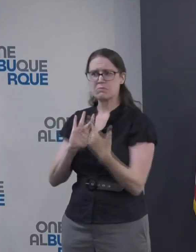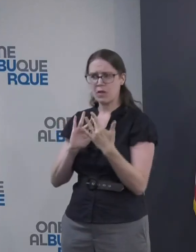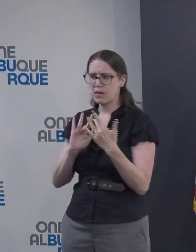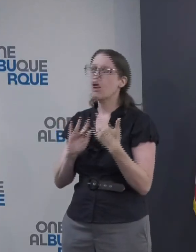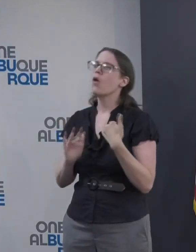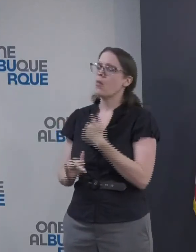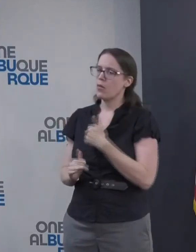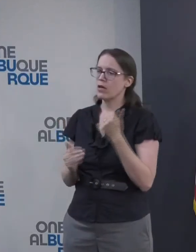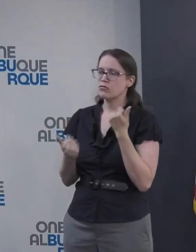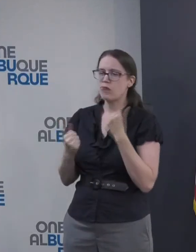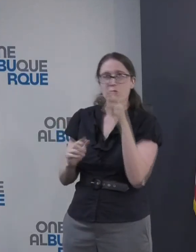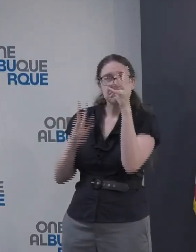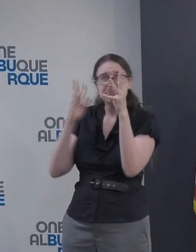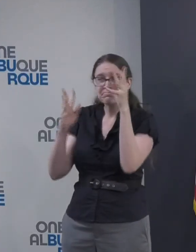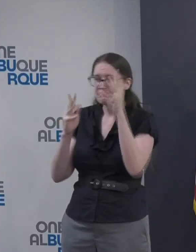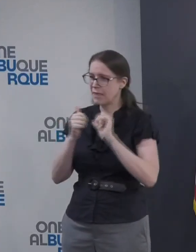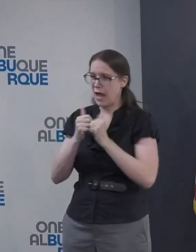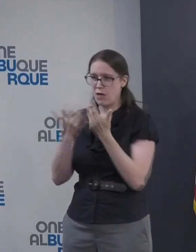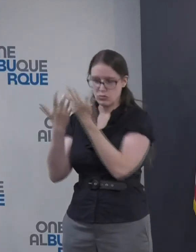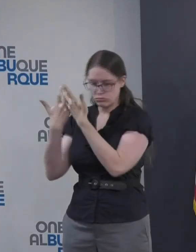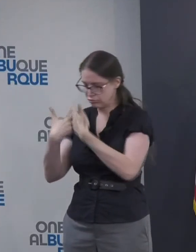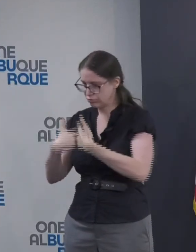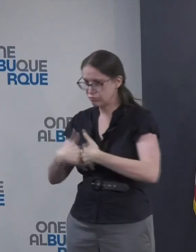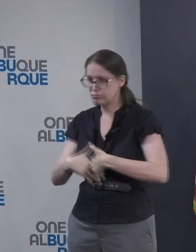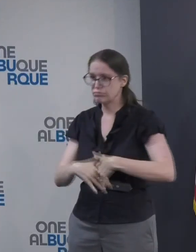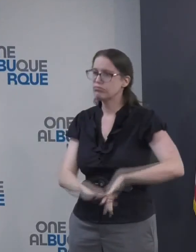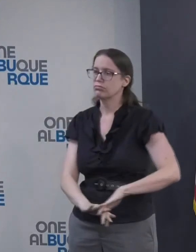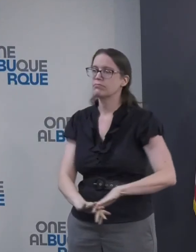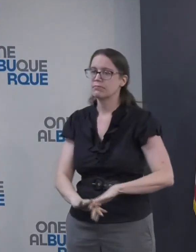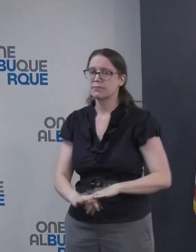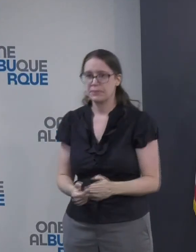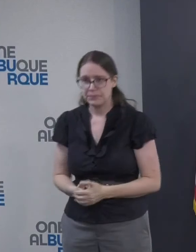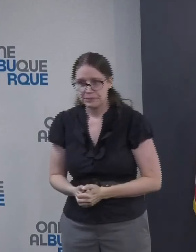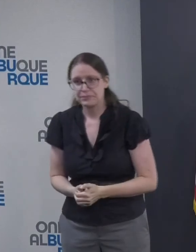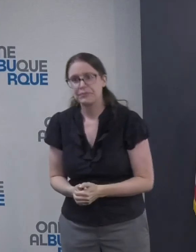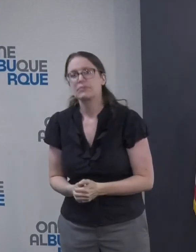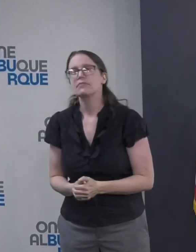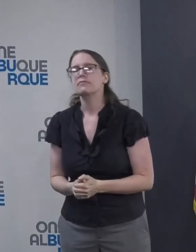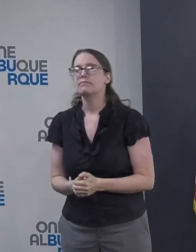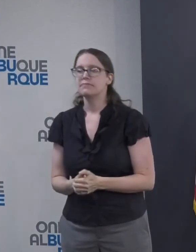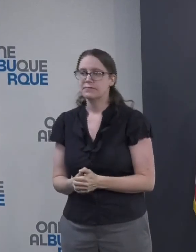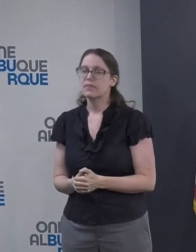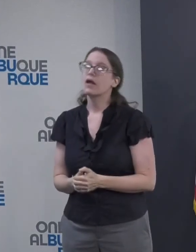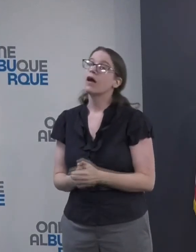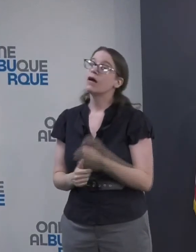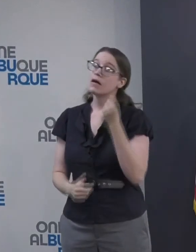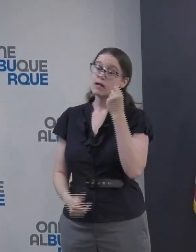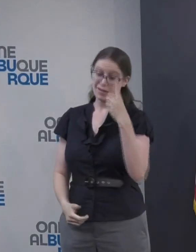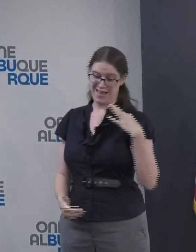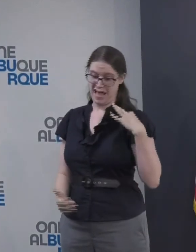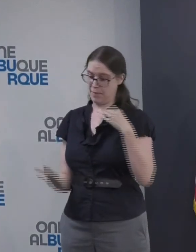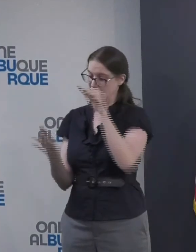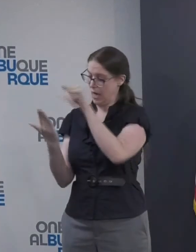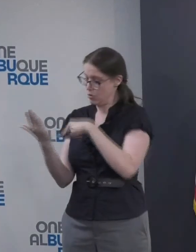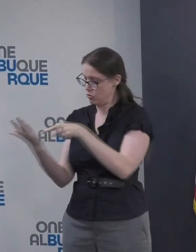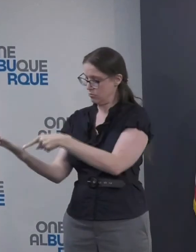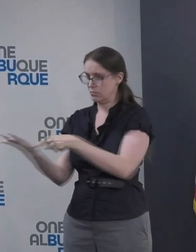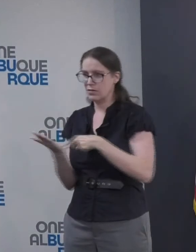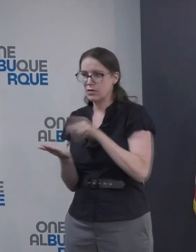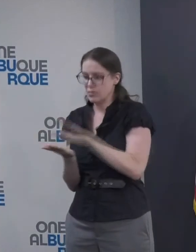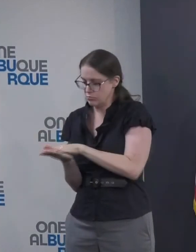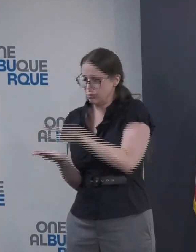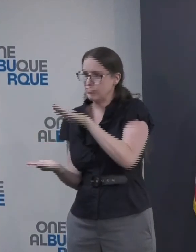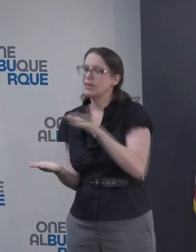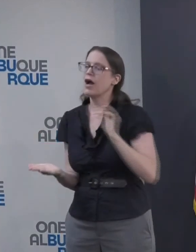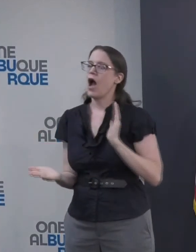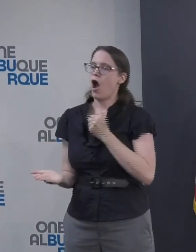if some are available, to help those standards remain in effect. These applications that come in, we have staff that are